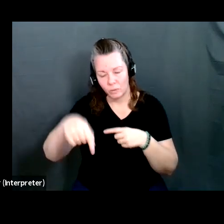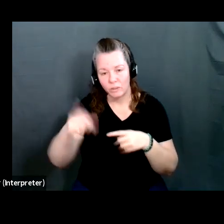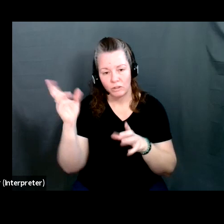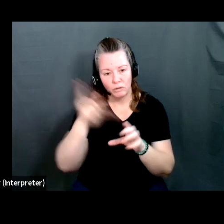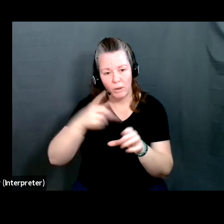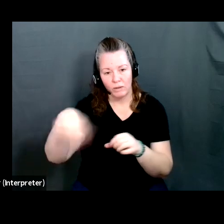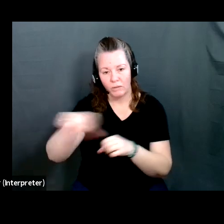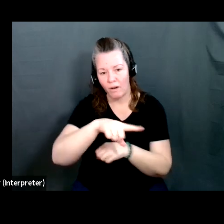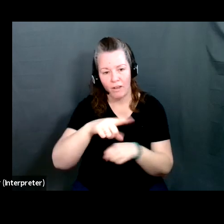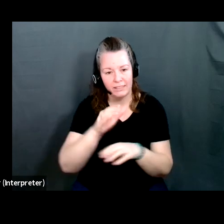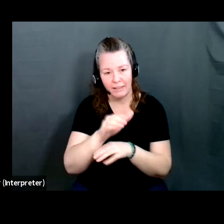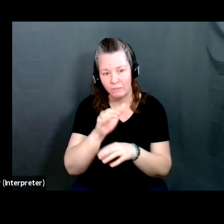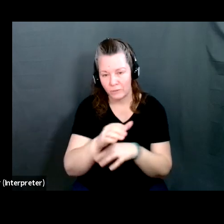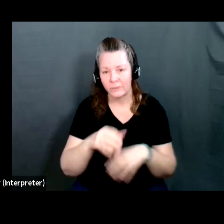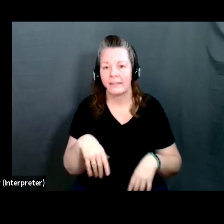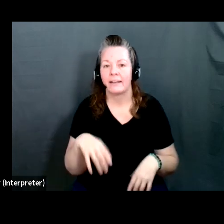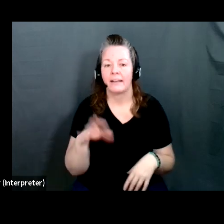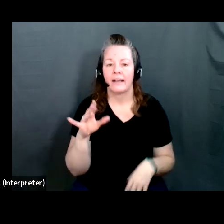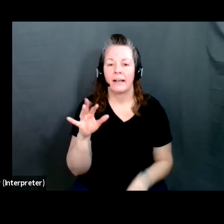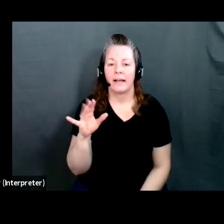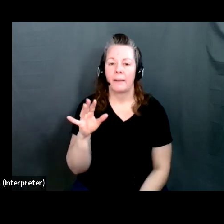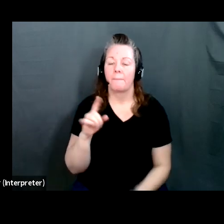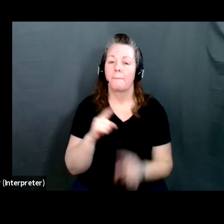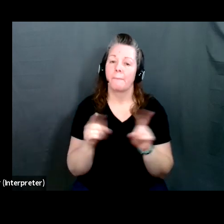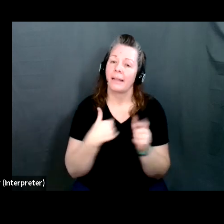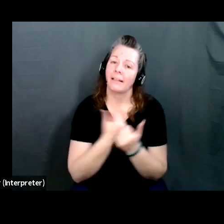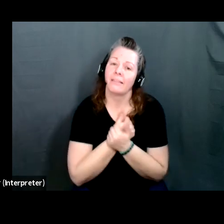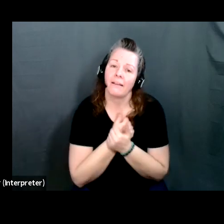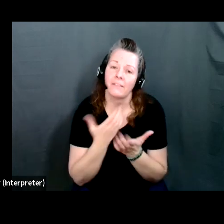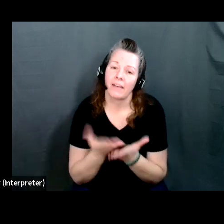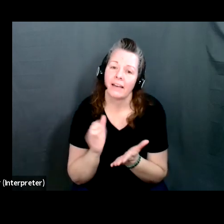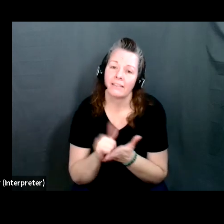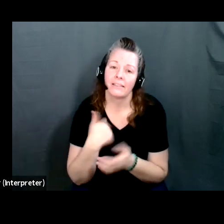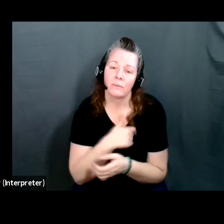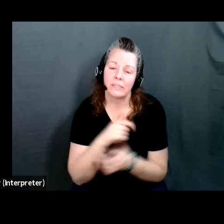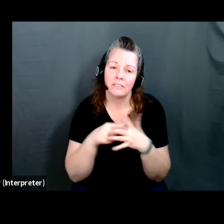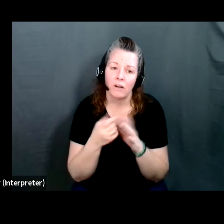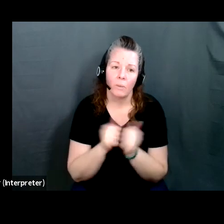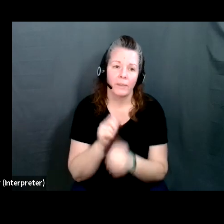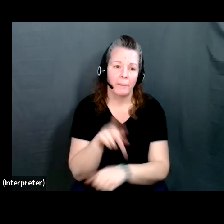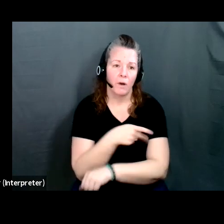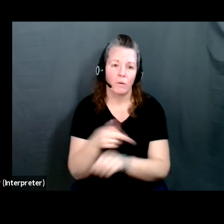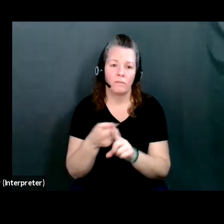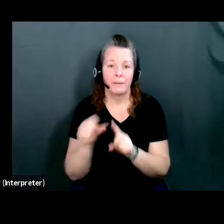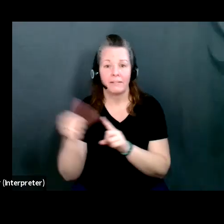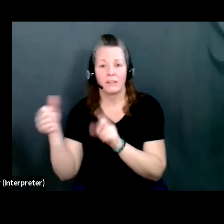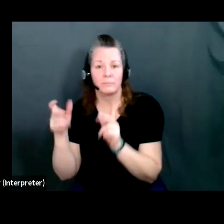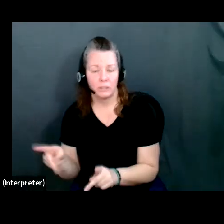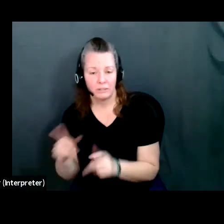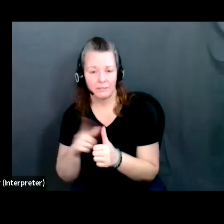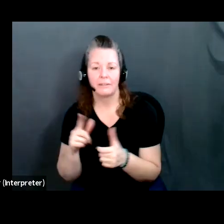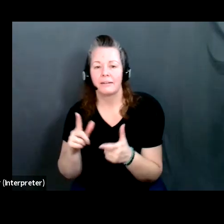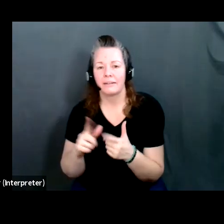this afternoon. But I love the fact that we start off with a poem from someone else. And I've been thinking